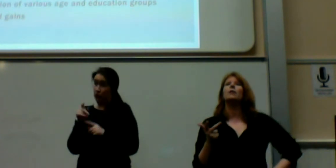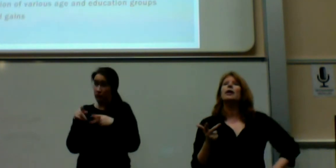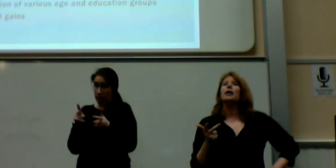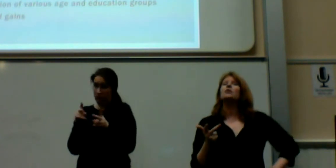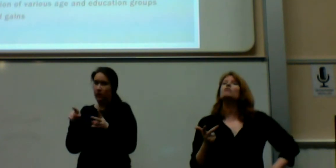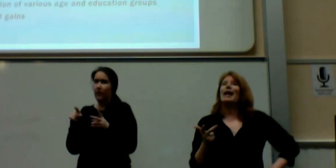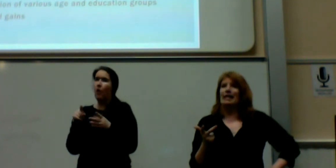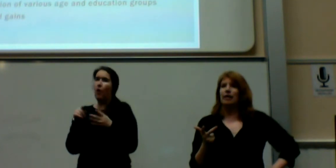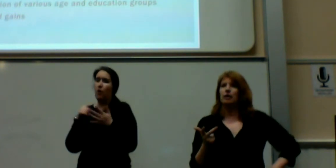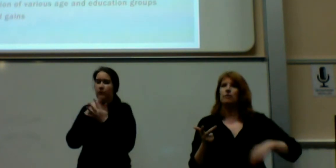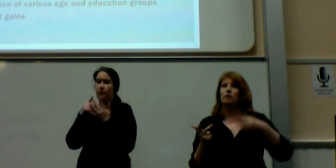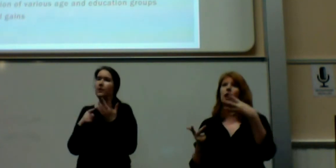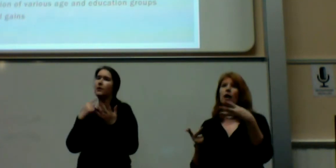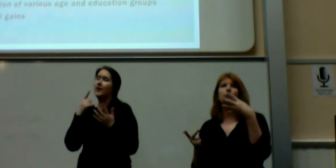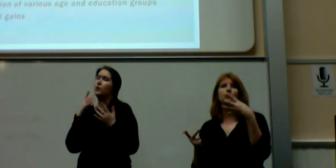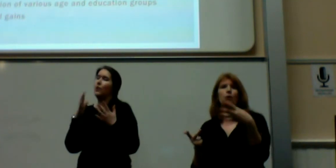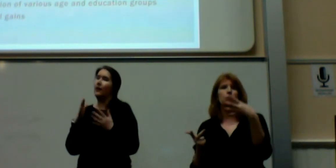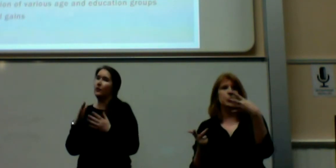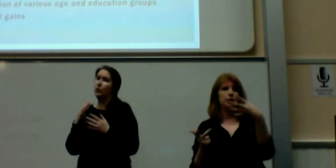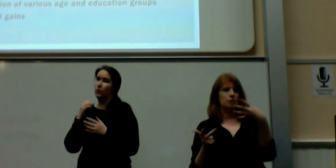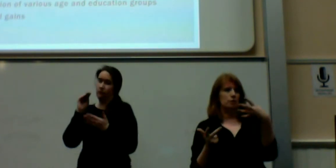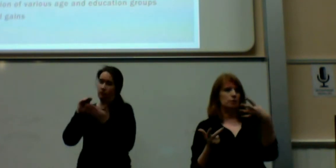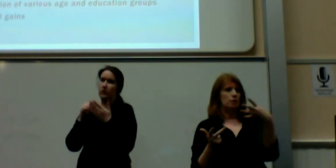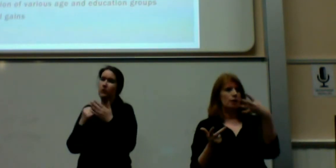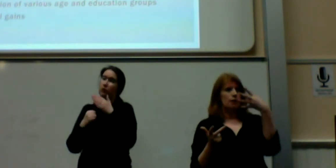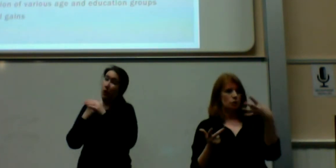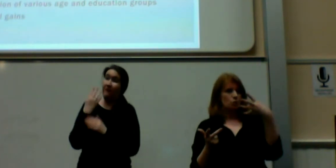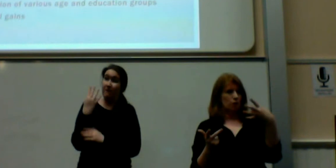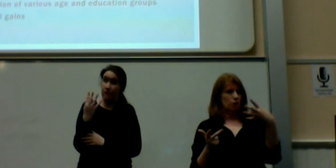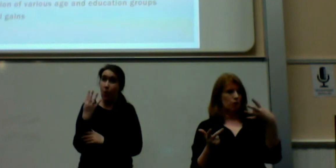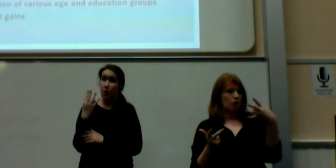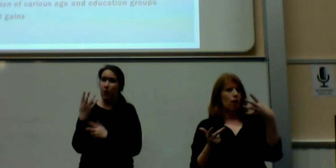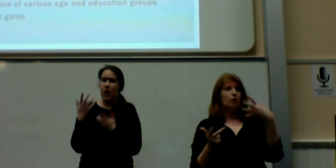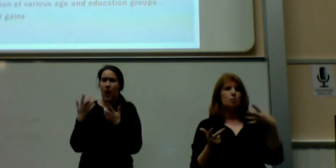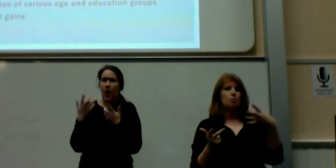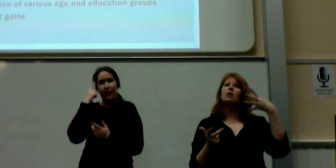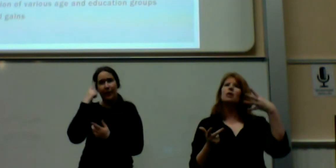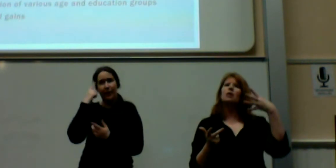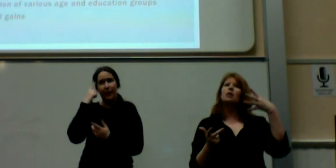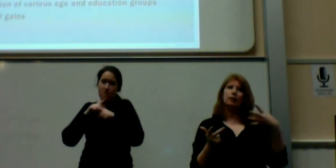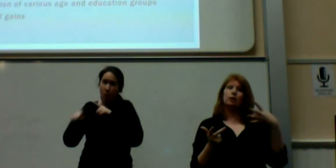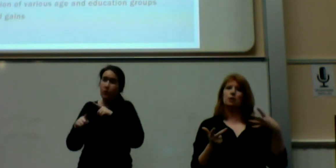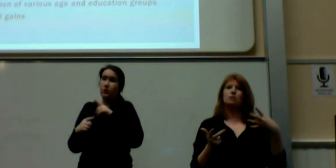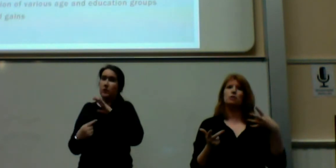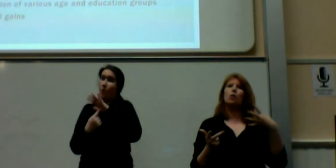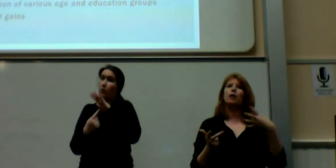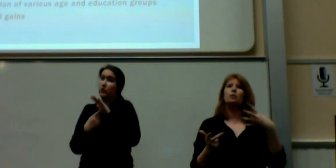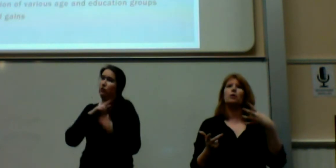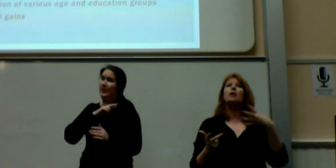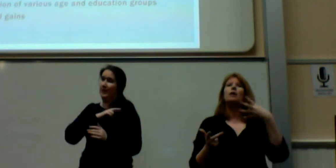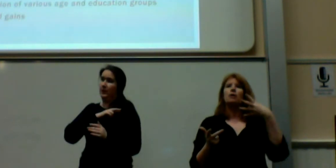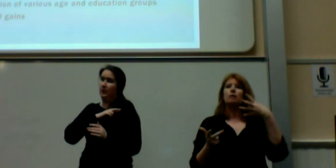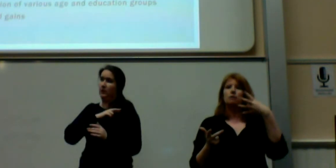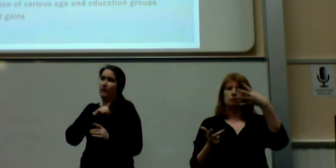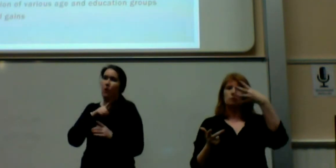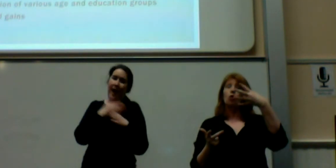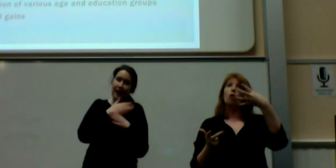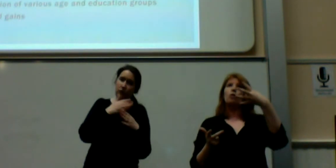scenario is a ranking of the top four reasonings that you think are the most compelling reasons why you